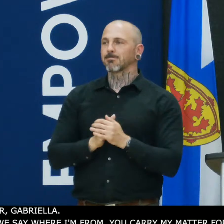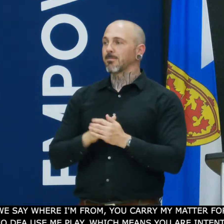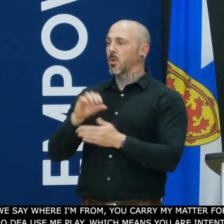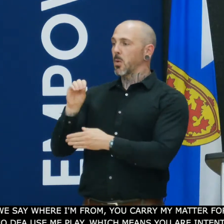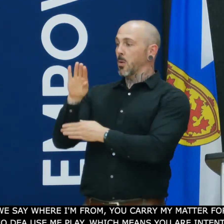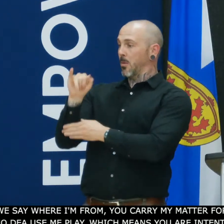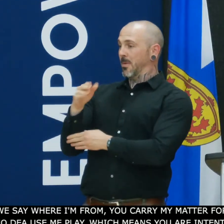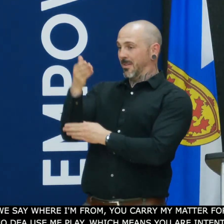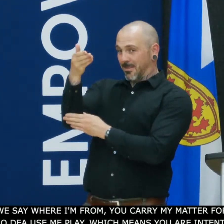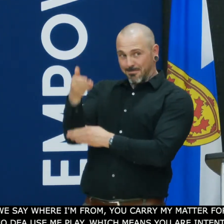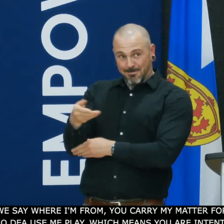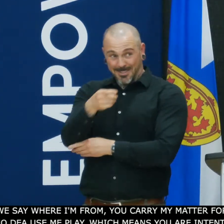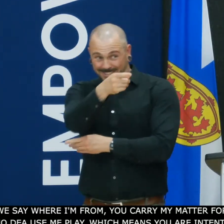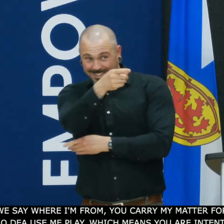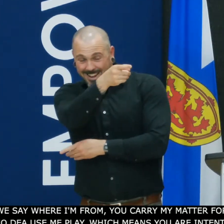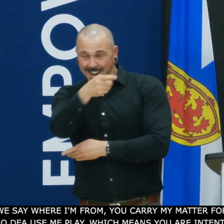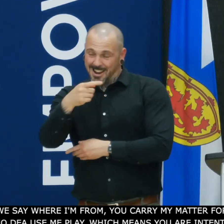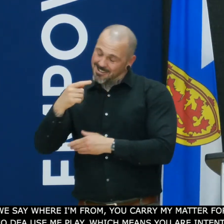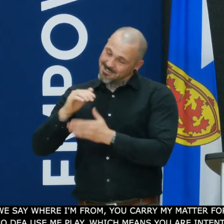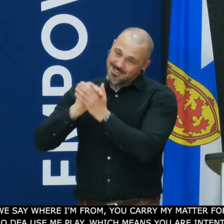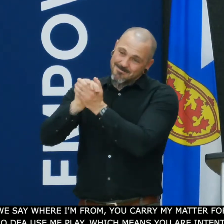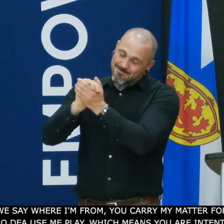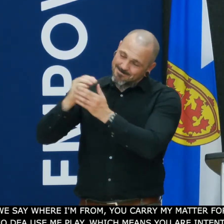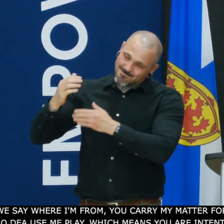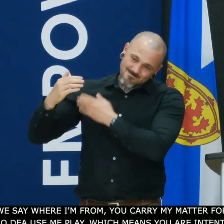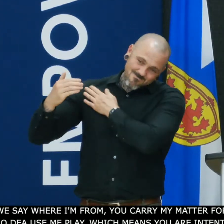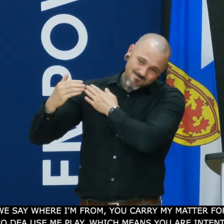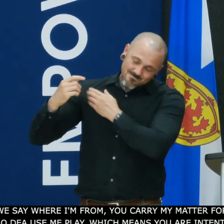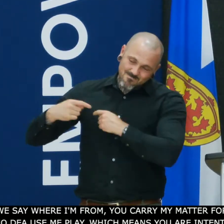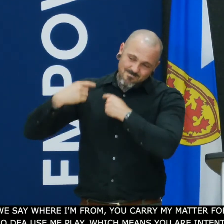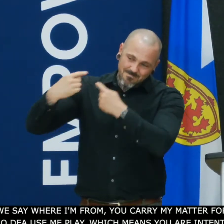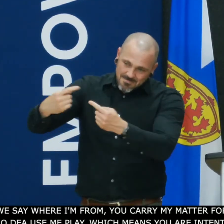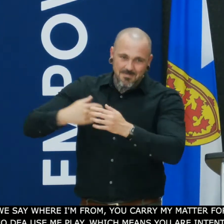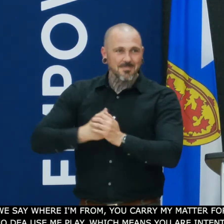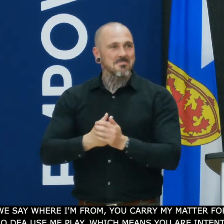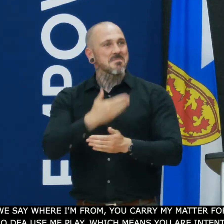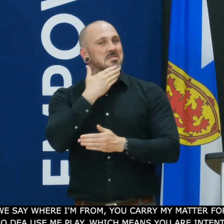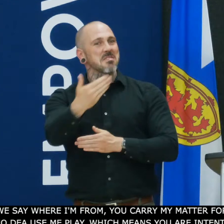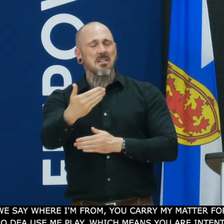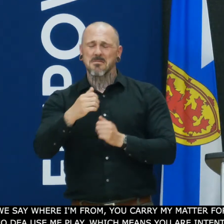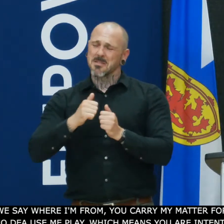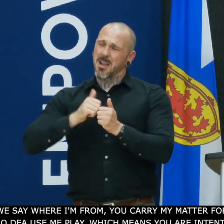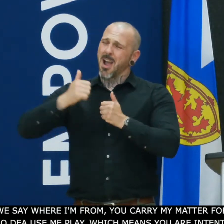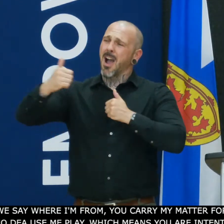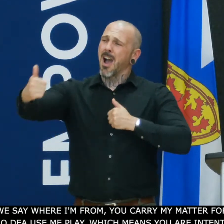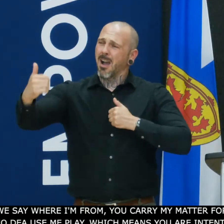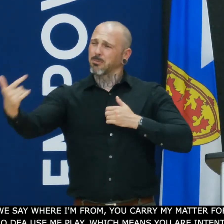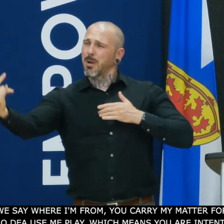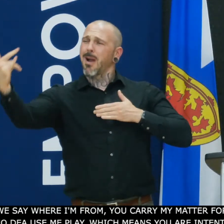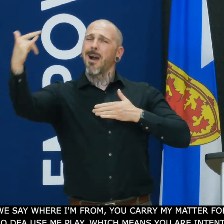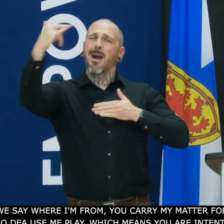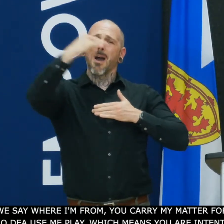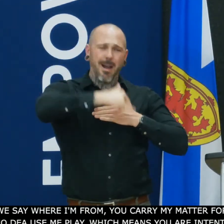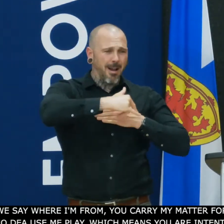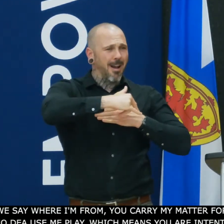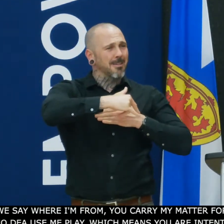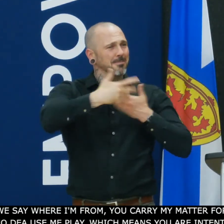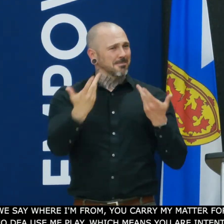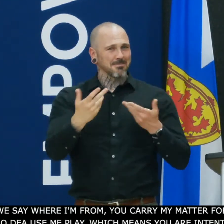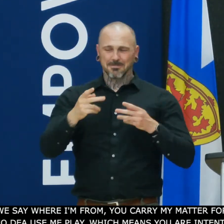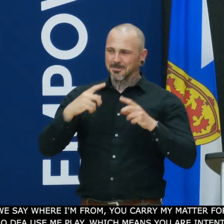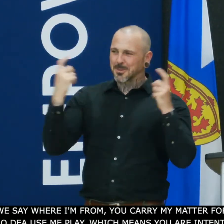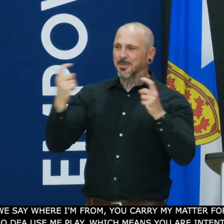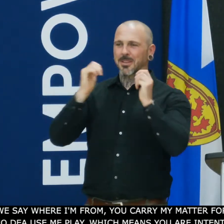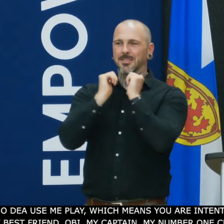is right there in the crowd, you flew thousands of miles to share this day with me. I love you deeply, thank you. To